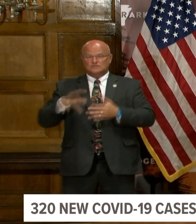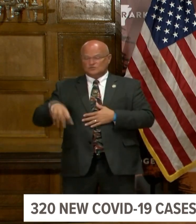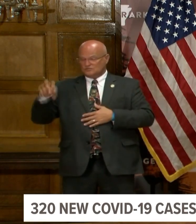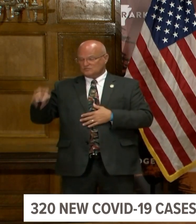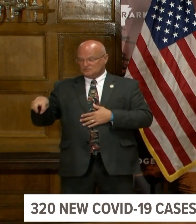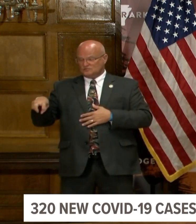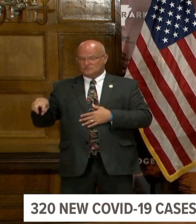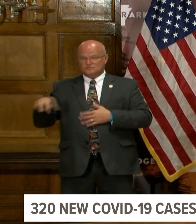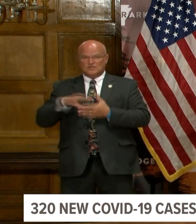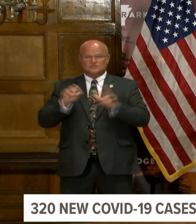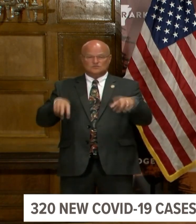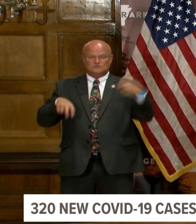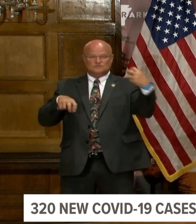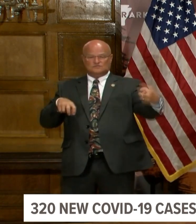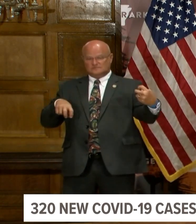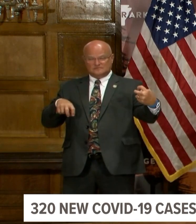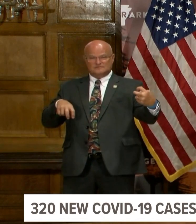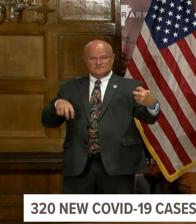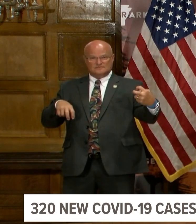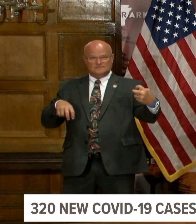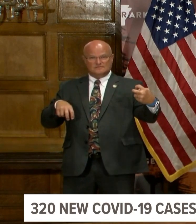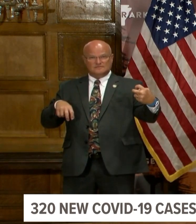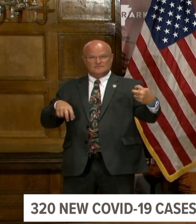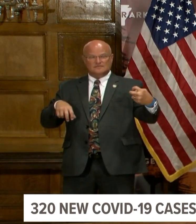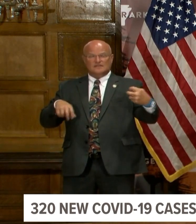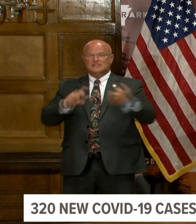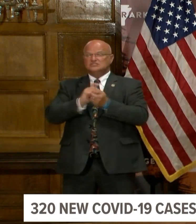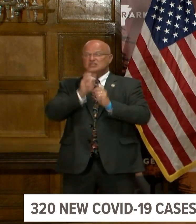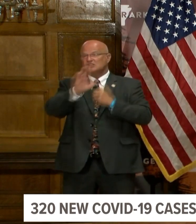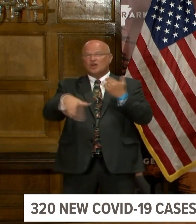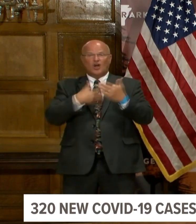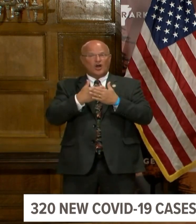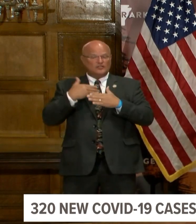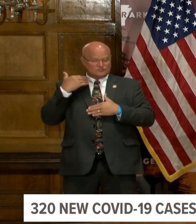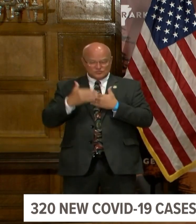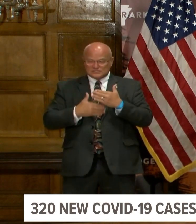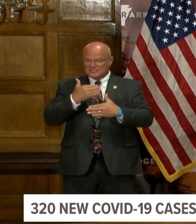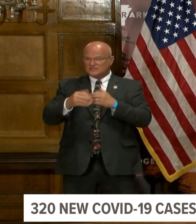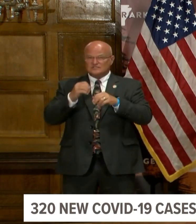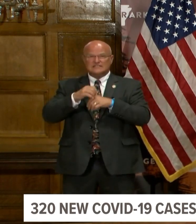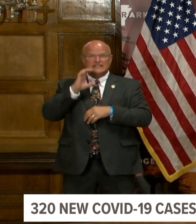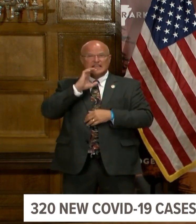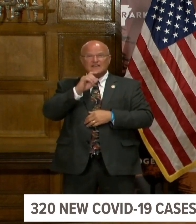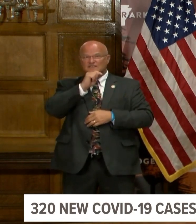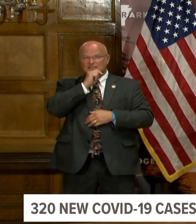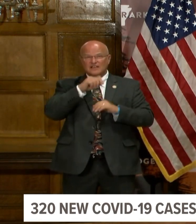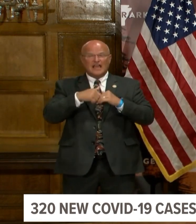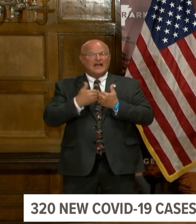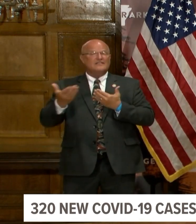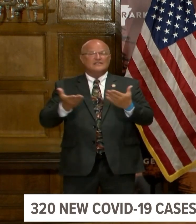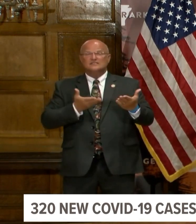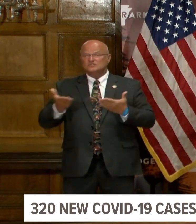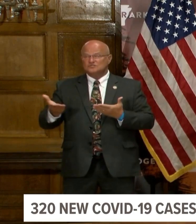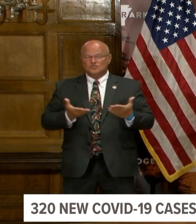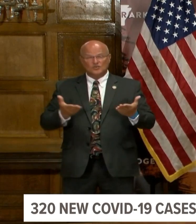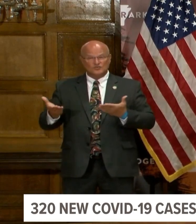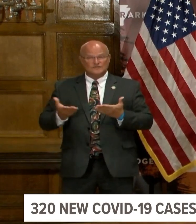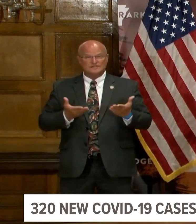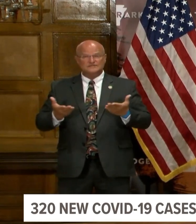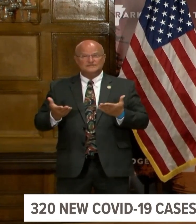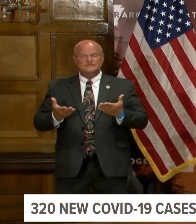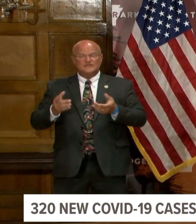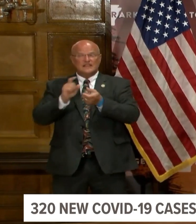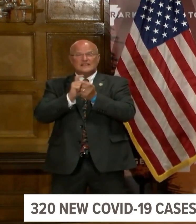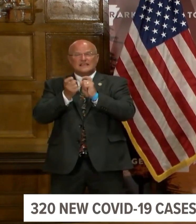that table and a student on the other end of that table. They had changed all of their procedures as far as how they serve their meals.